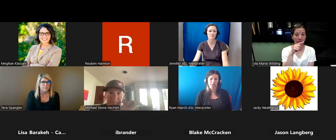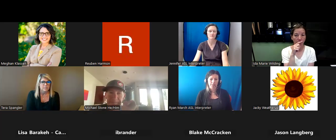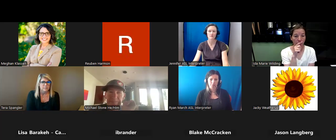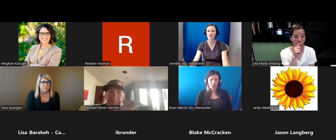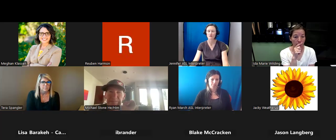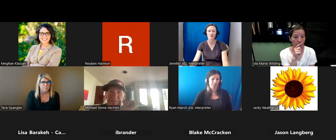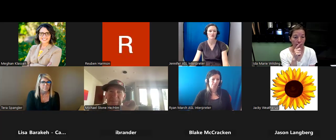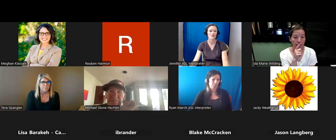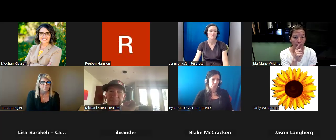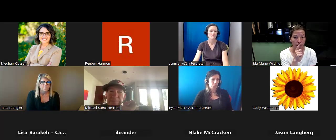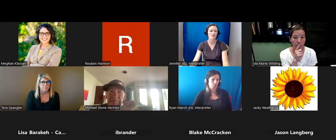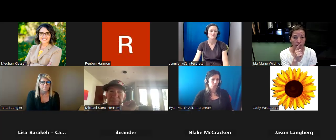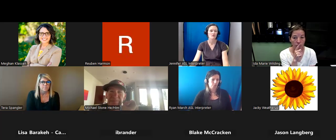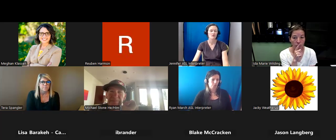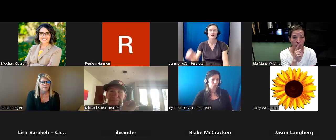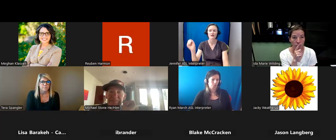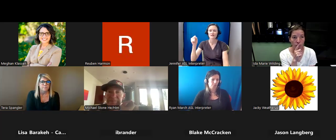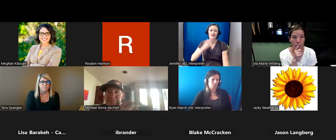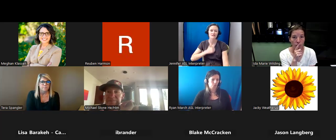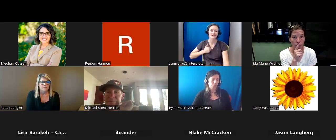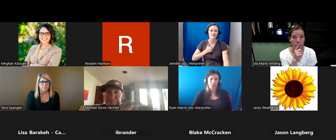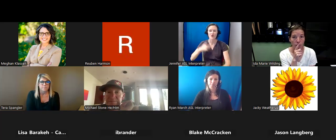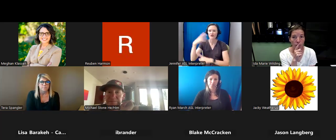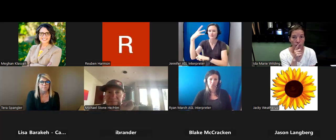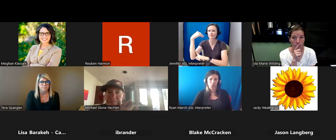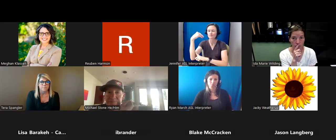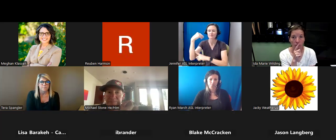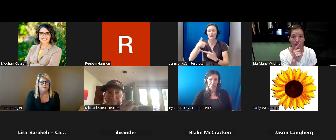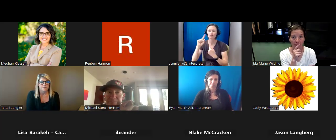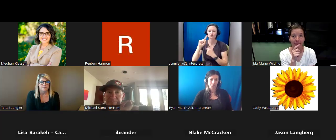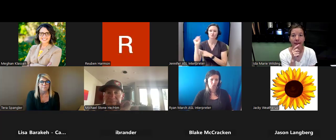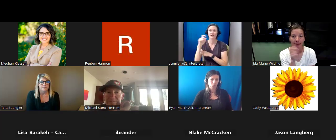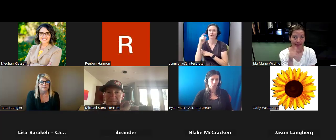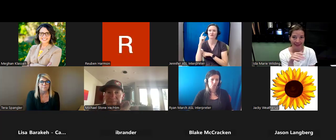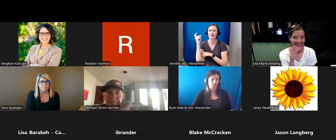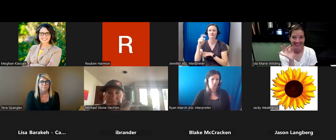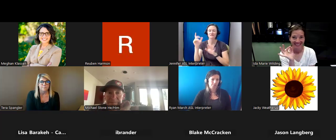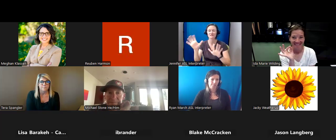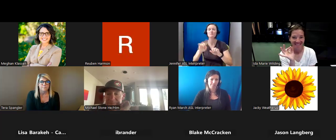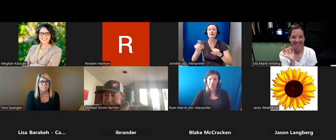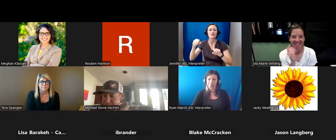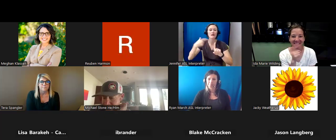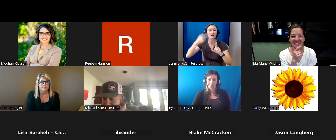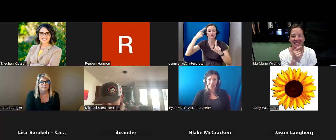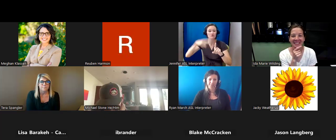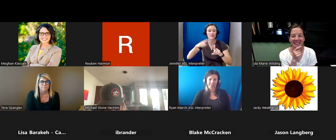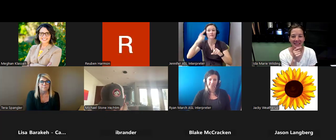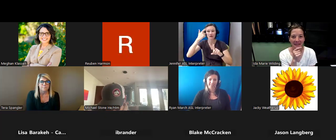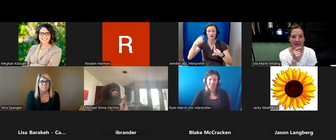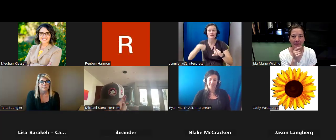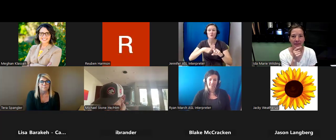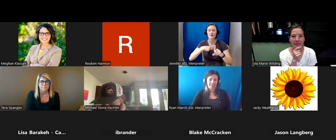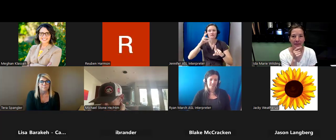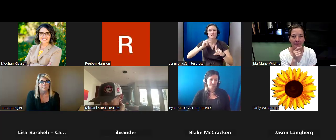Megan? Yeah, sorry folks, my camera's off. I'm running around. But I agree with that. And I think because we've had such a